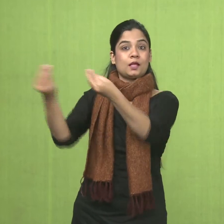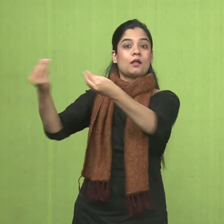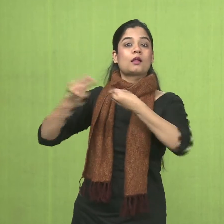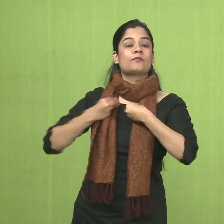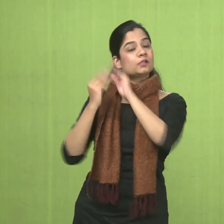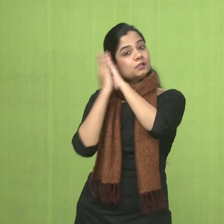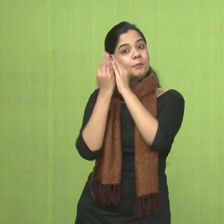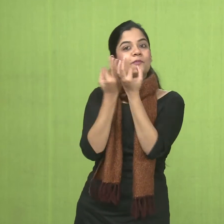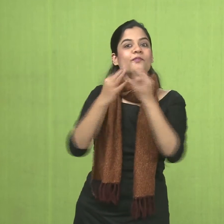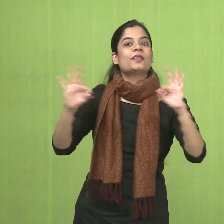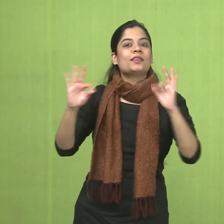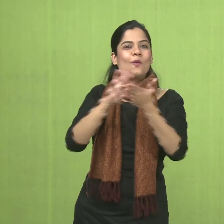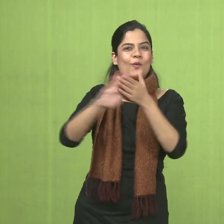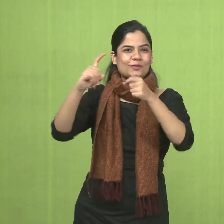given you a house to stay, a free house,